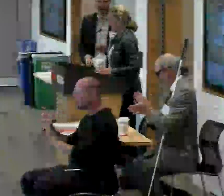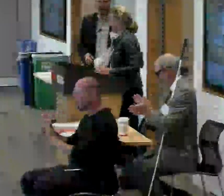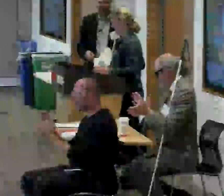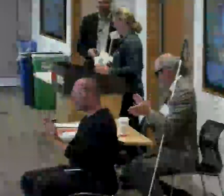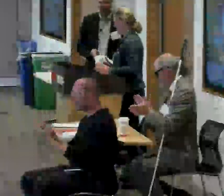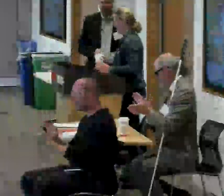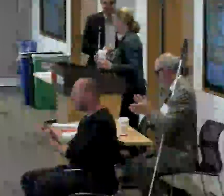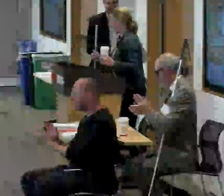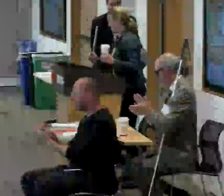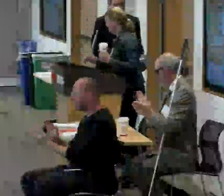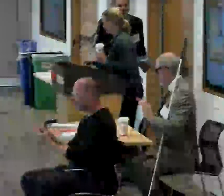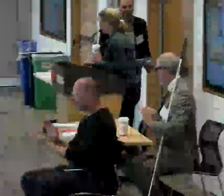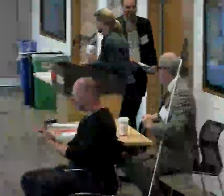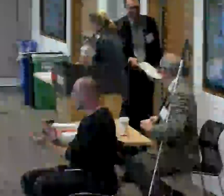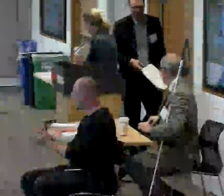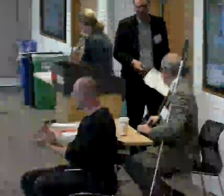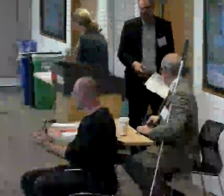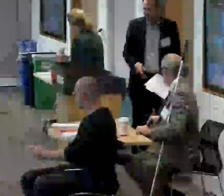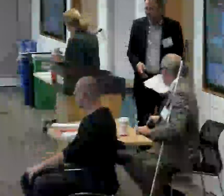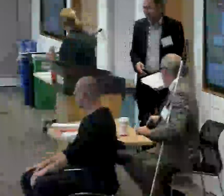Aye.